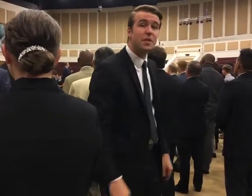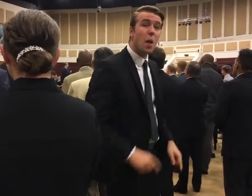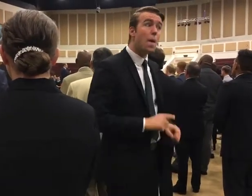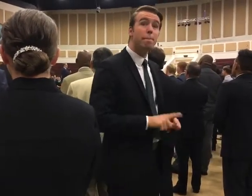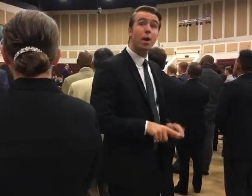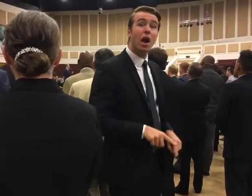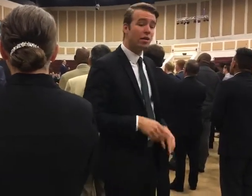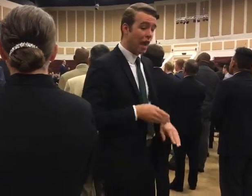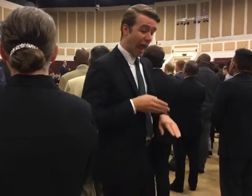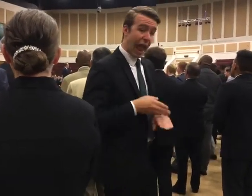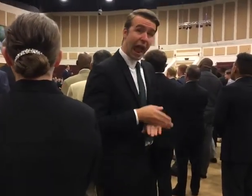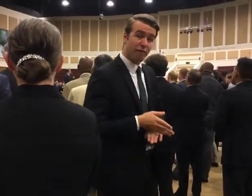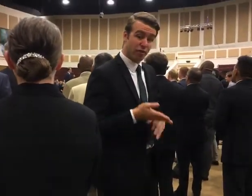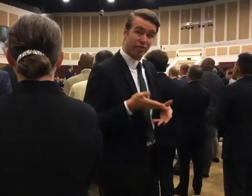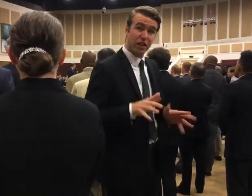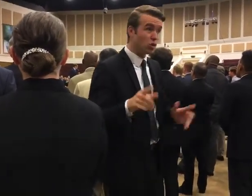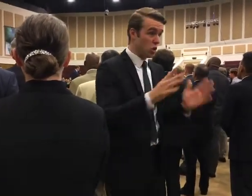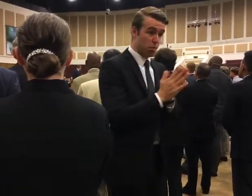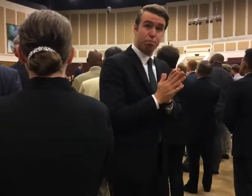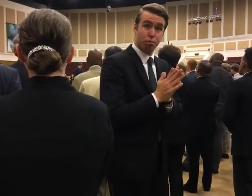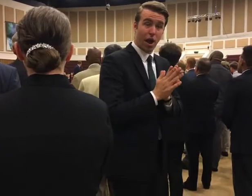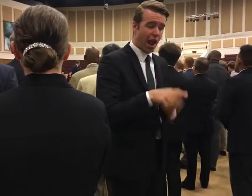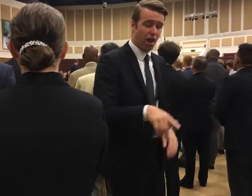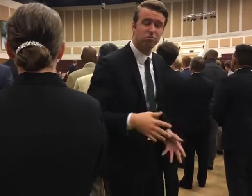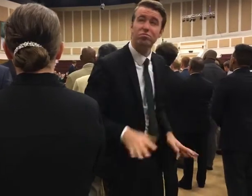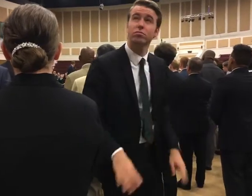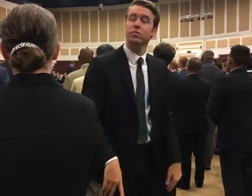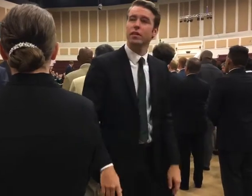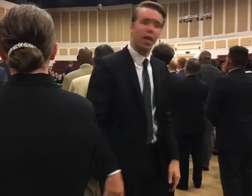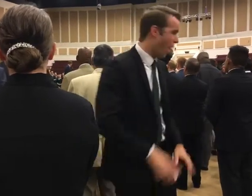cynicism to go fellowship the whole time we're down here praying with people.